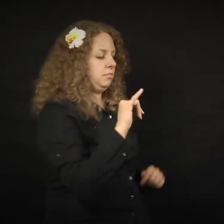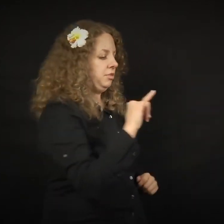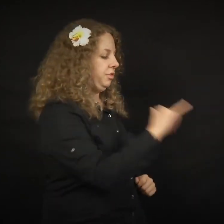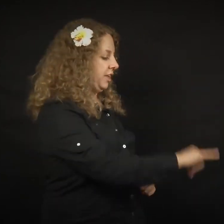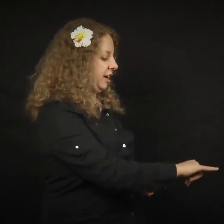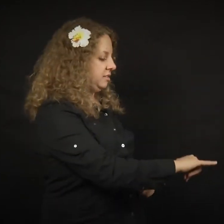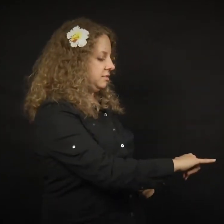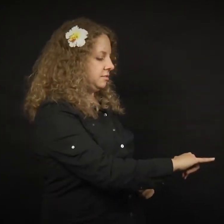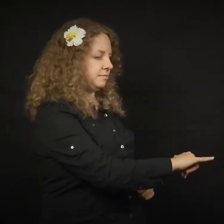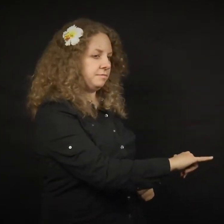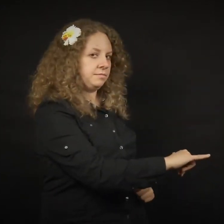That.